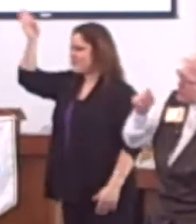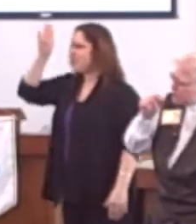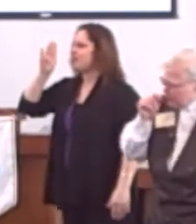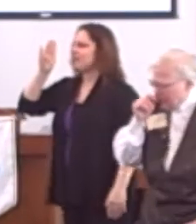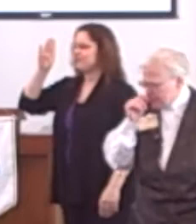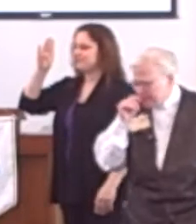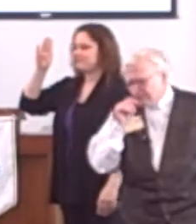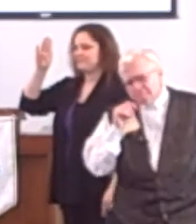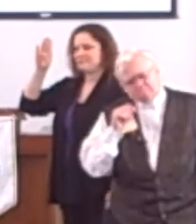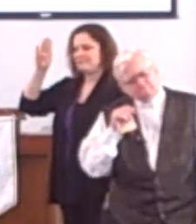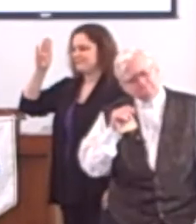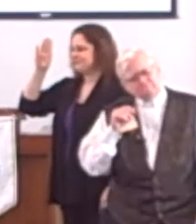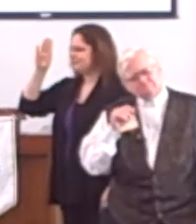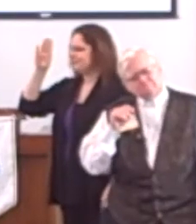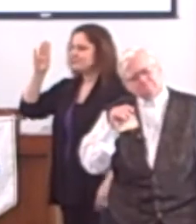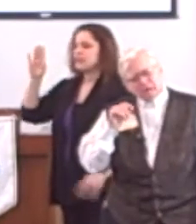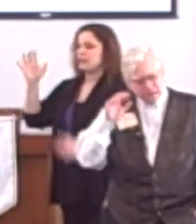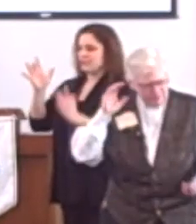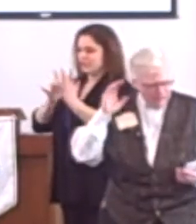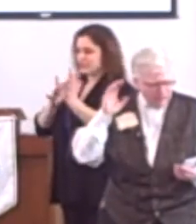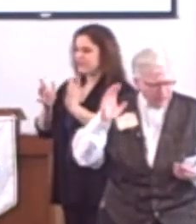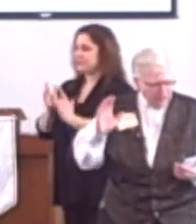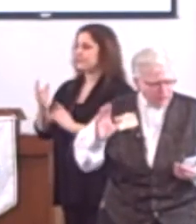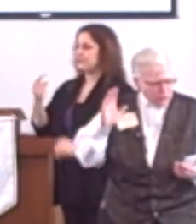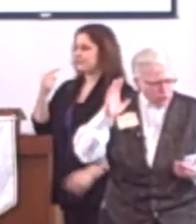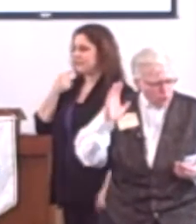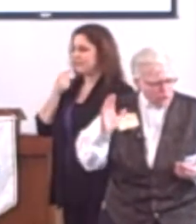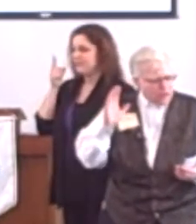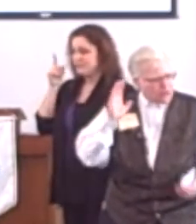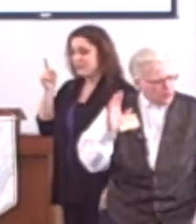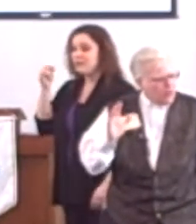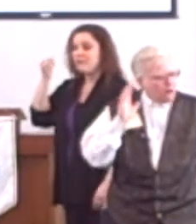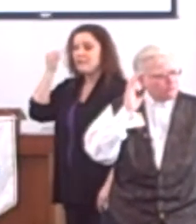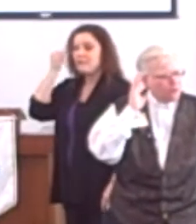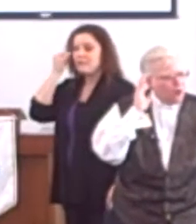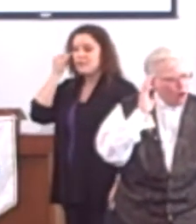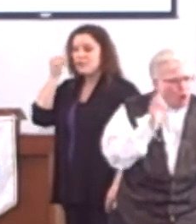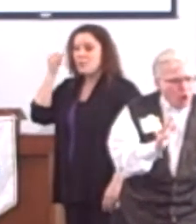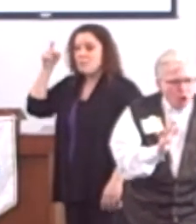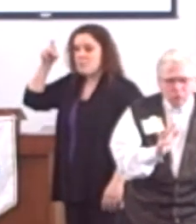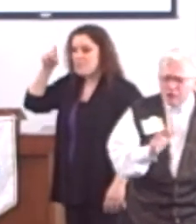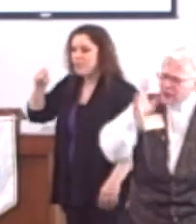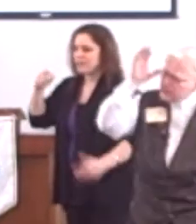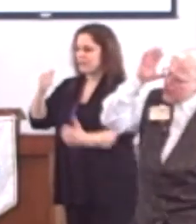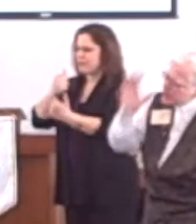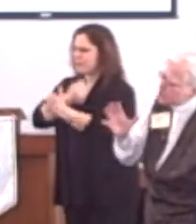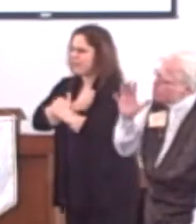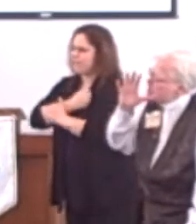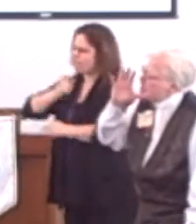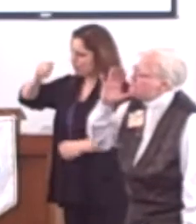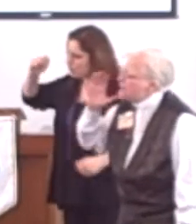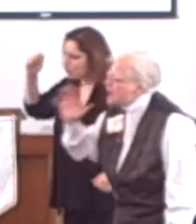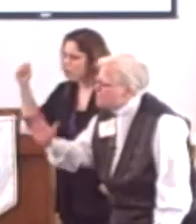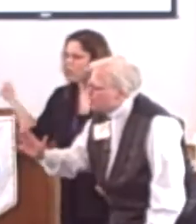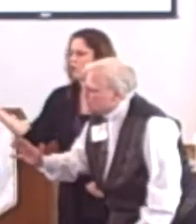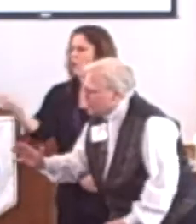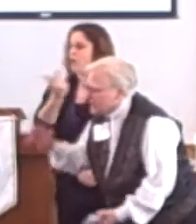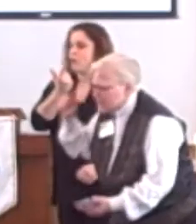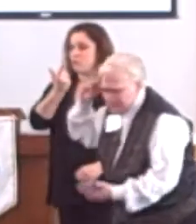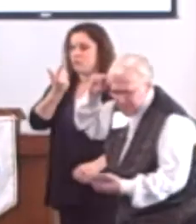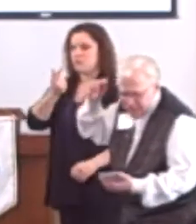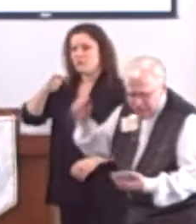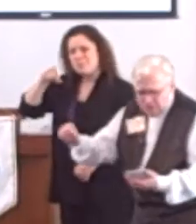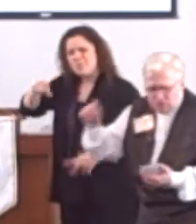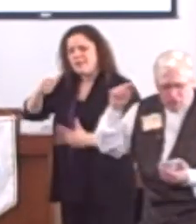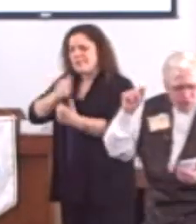But Jesus says that unless we love all, unless we love